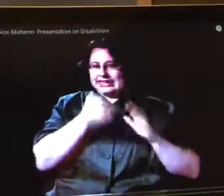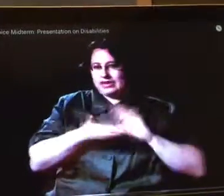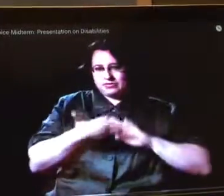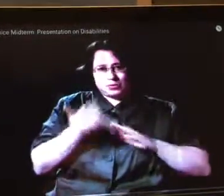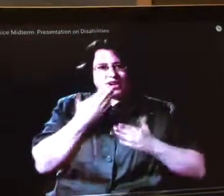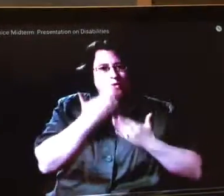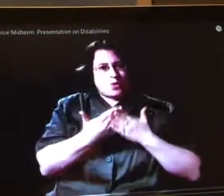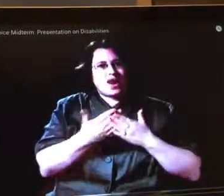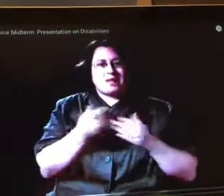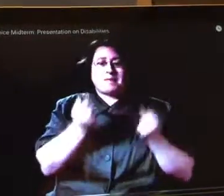who had CP.